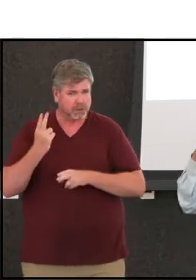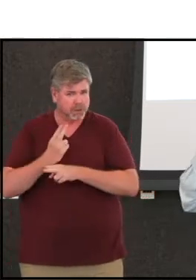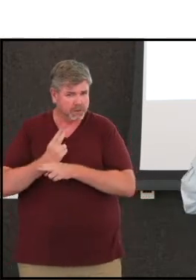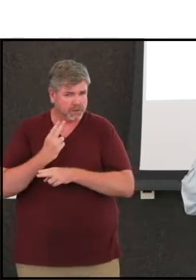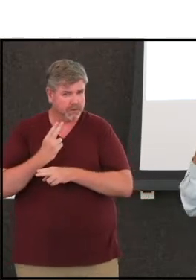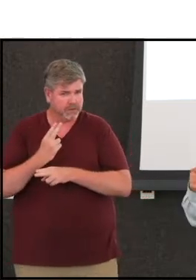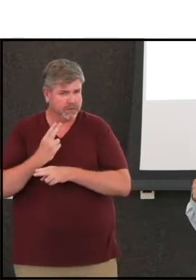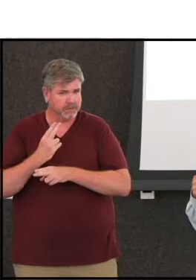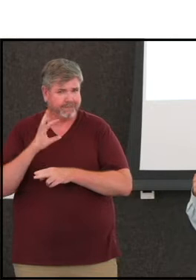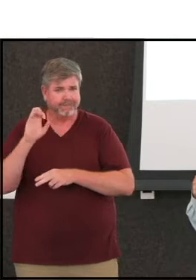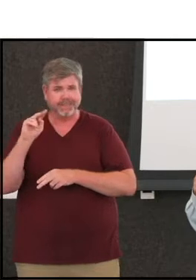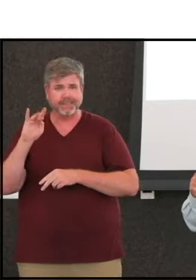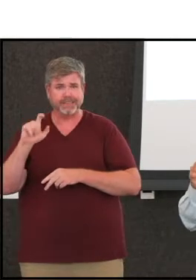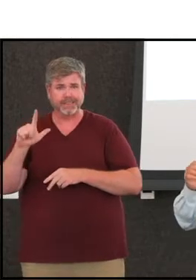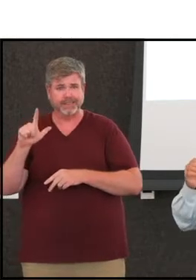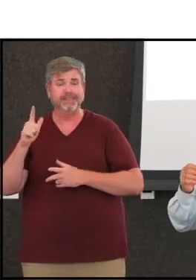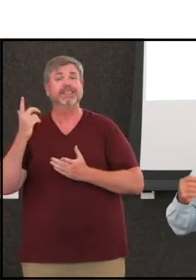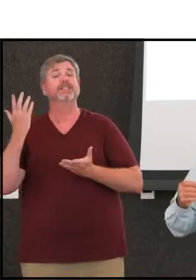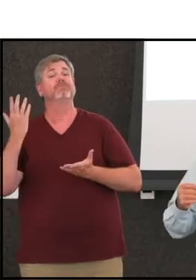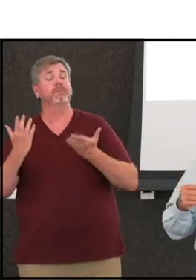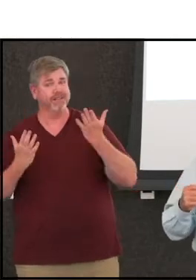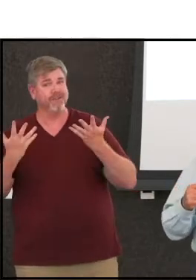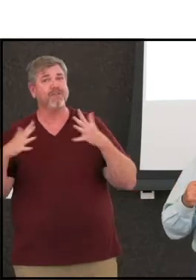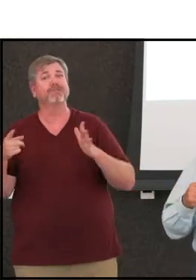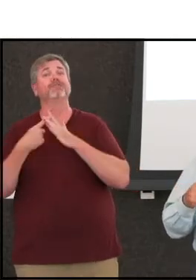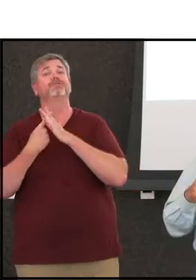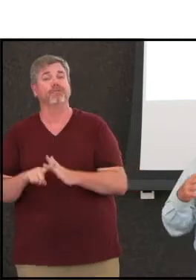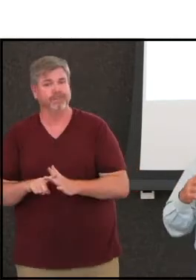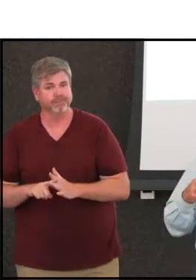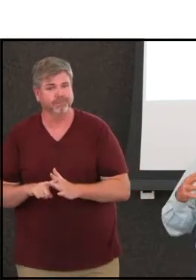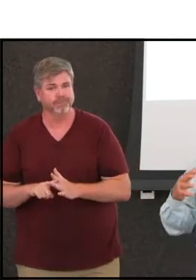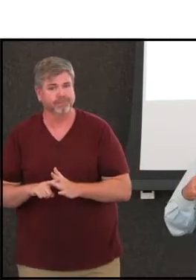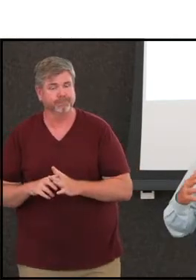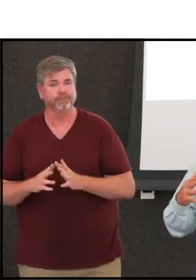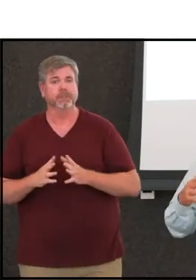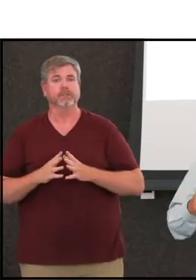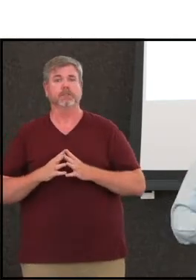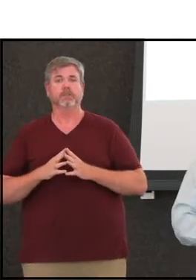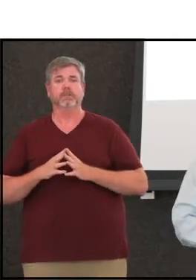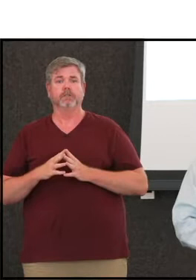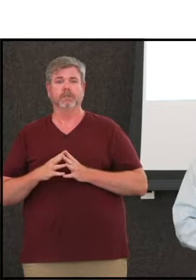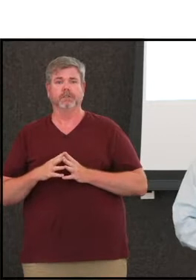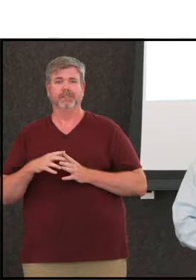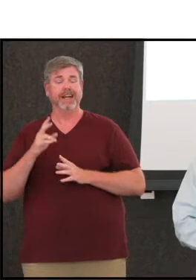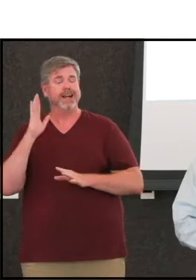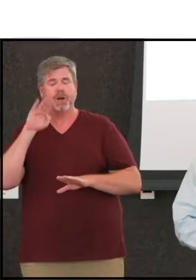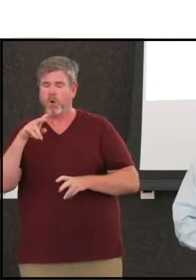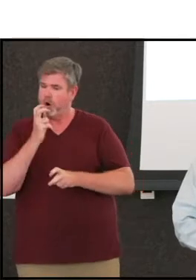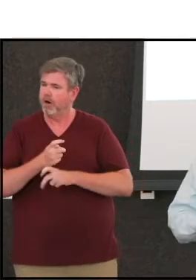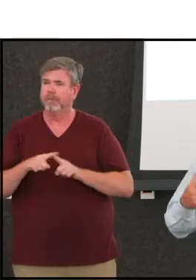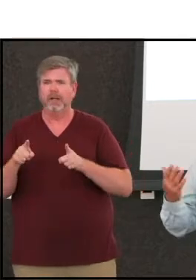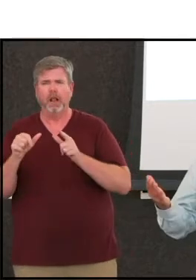do not deny that that's a possibility, especially when two parents, they cannot decide